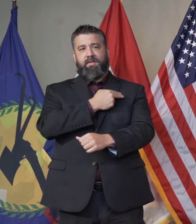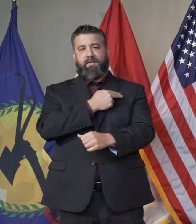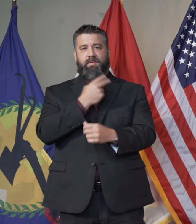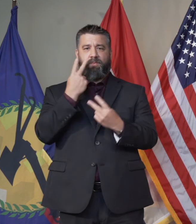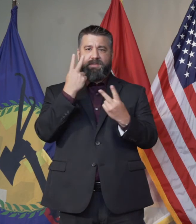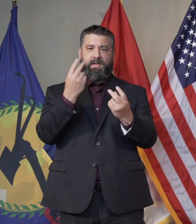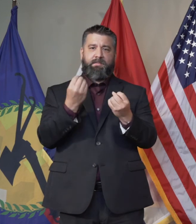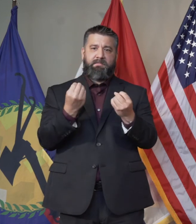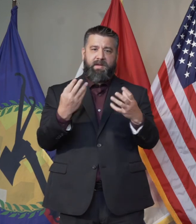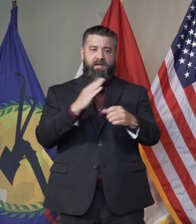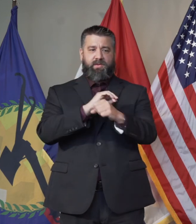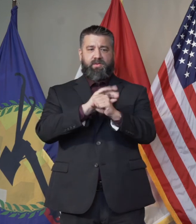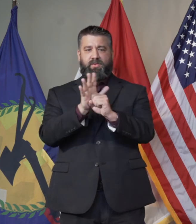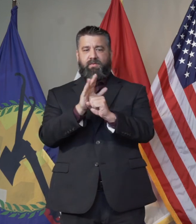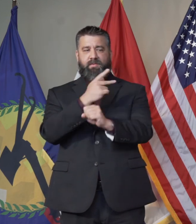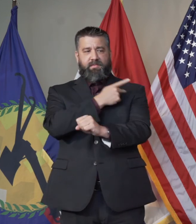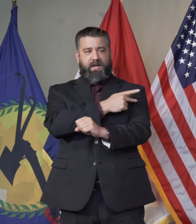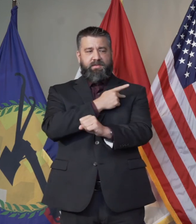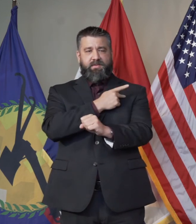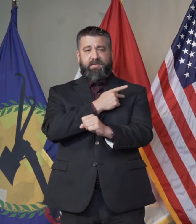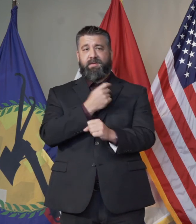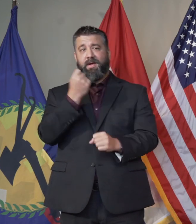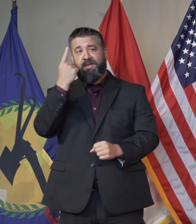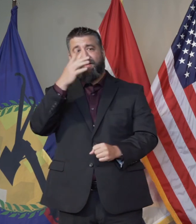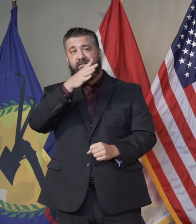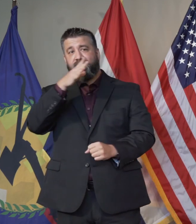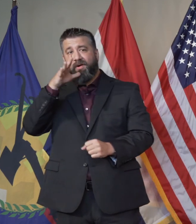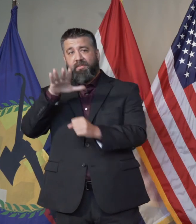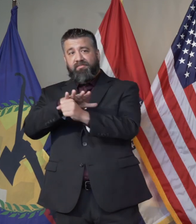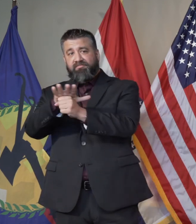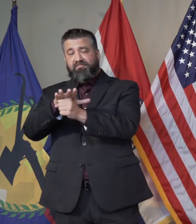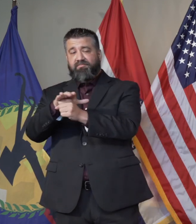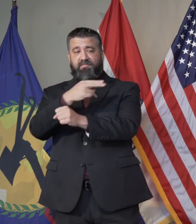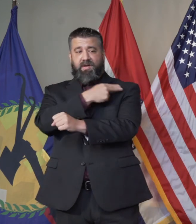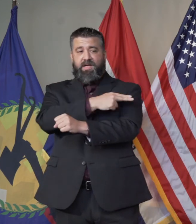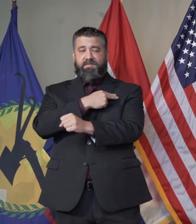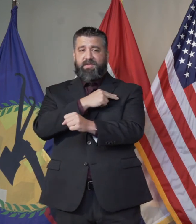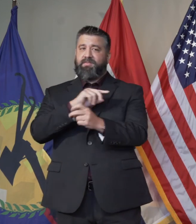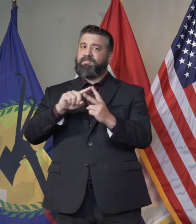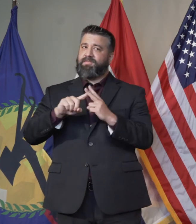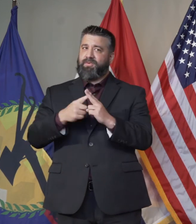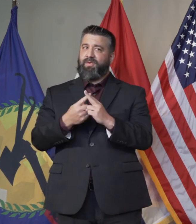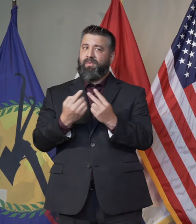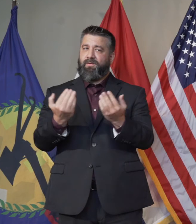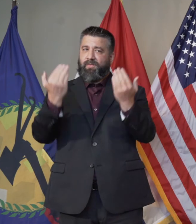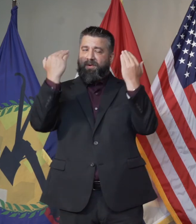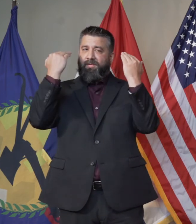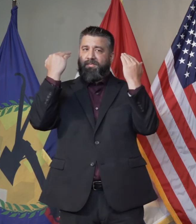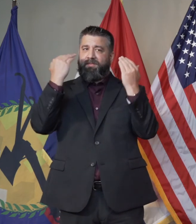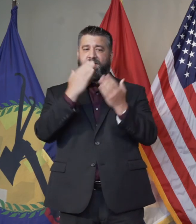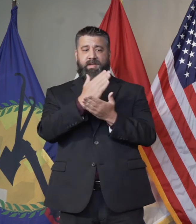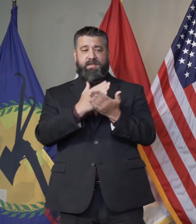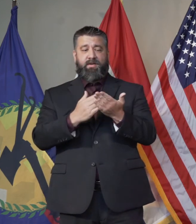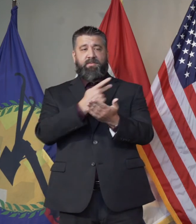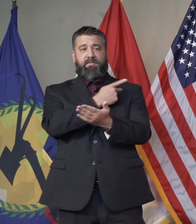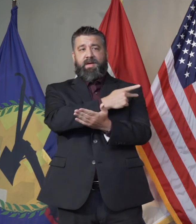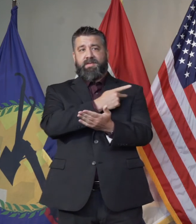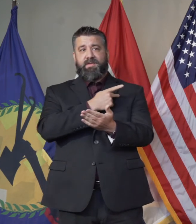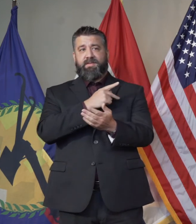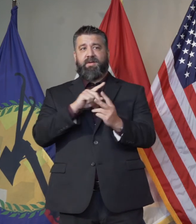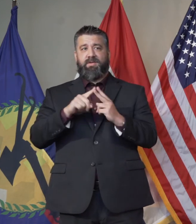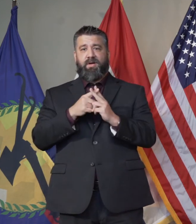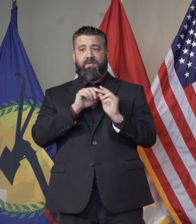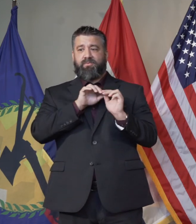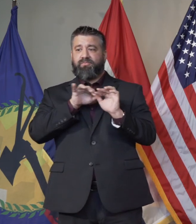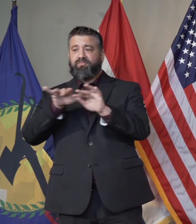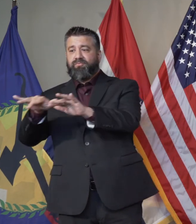a lot more COVID patients. The rural hospitals are now becoming overwhelmed, and some of those patients are now starting to flow into the hospitals in the urban